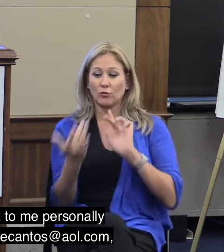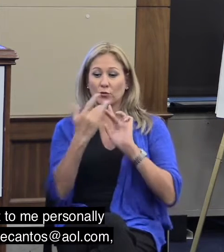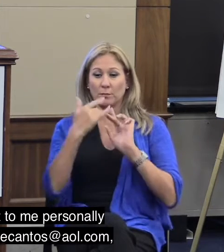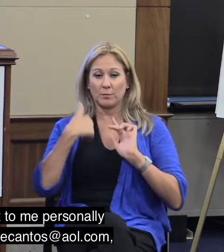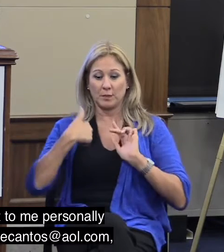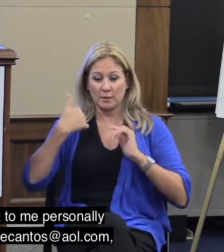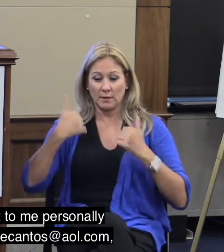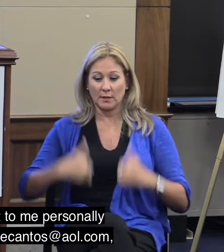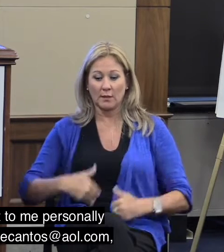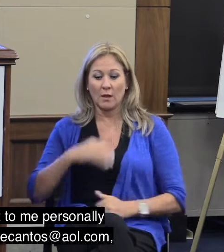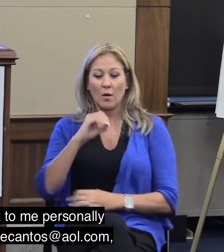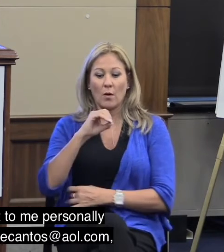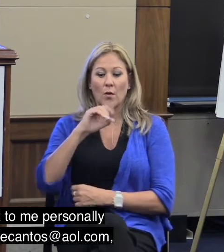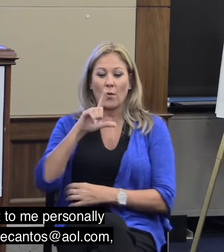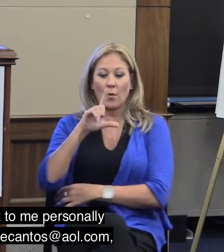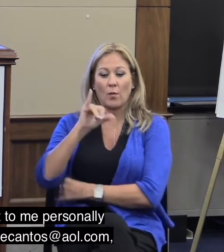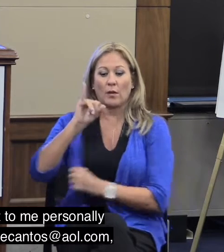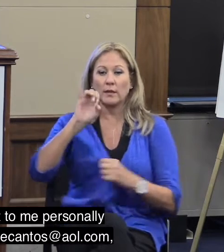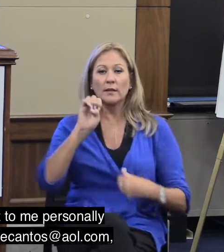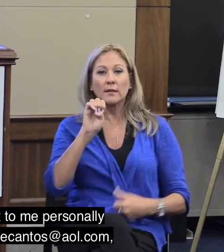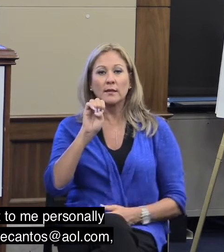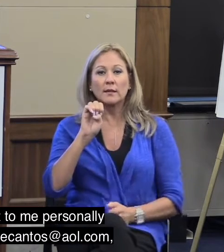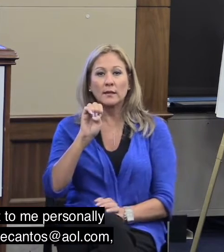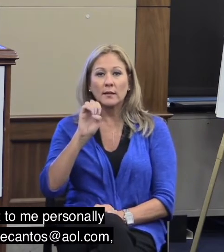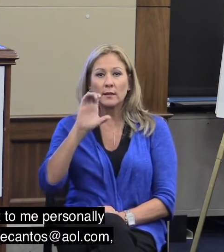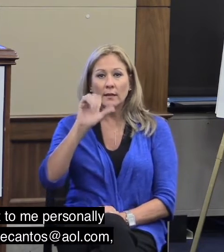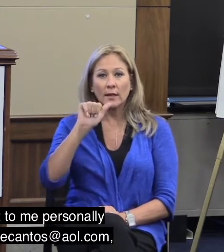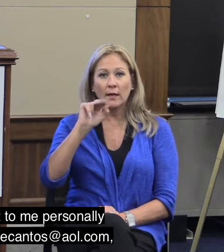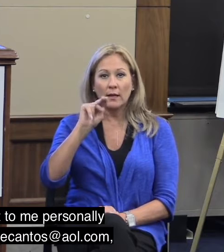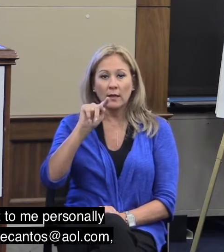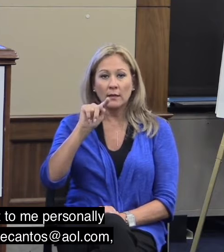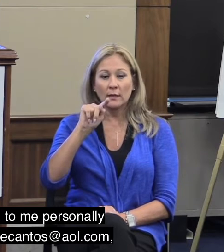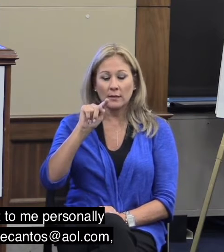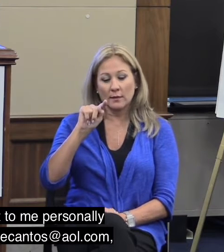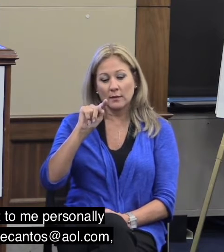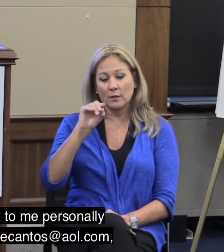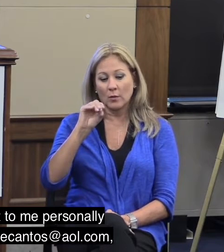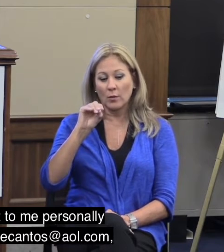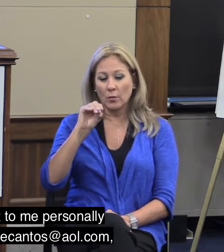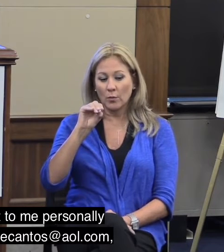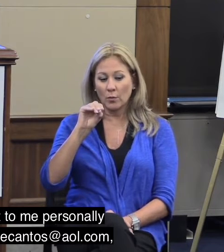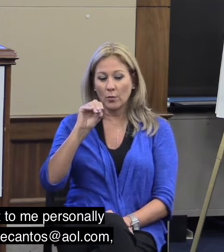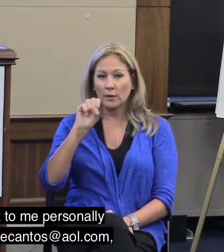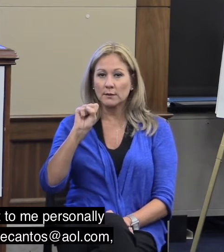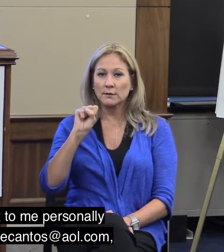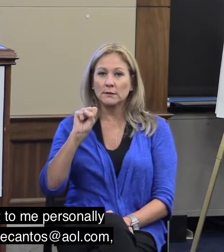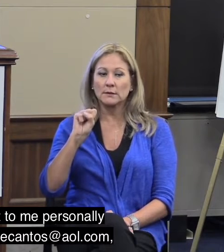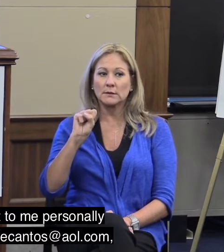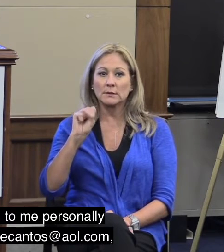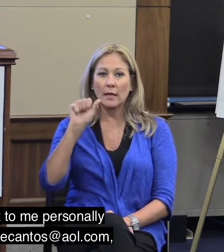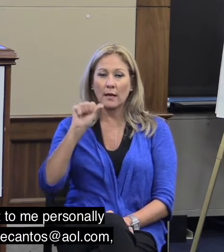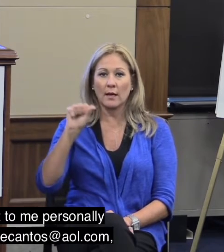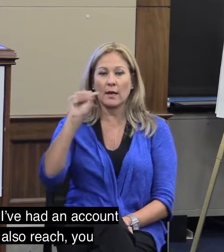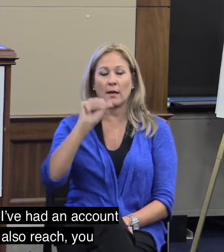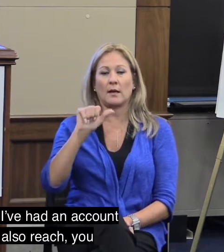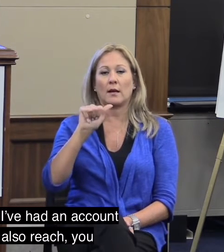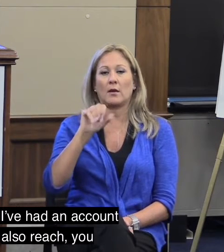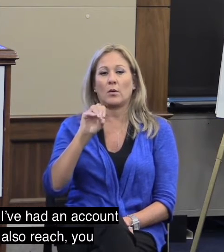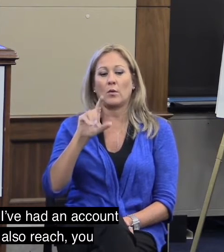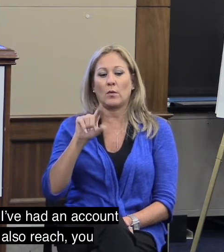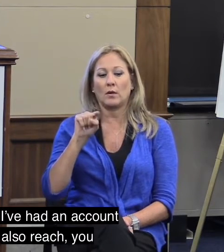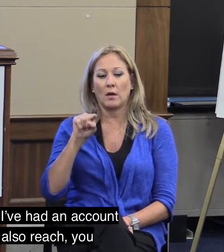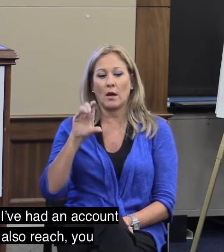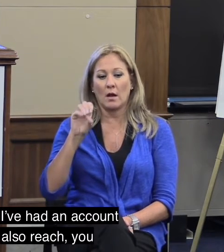reach out to me at Ollie, O-L-L-I-E, Cantos, C-A-N, like Nancy, T like Tom, O-S, at AOL.com.